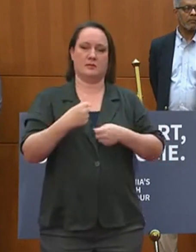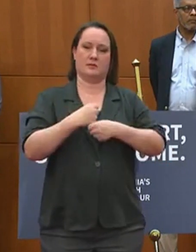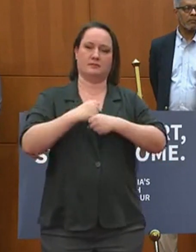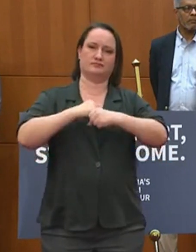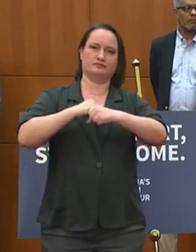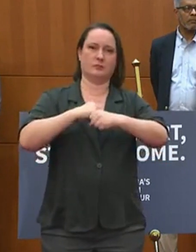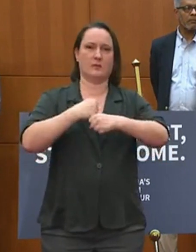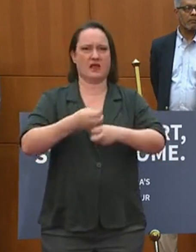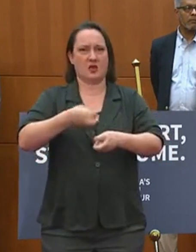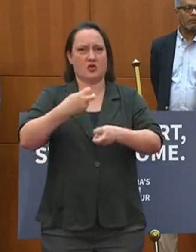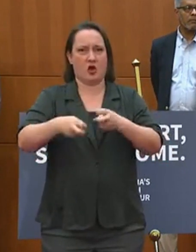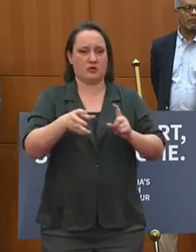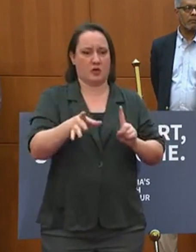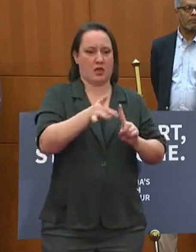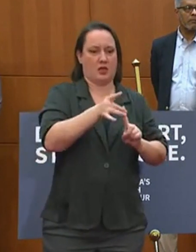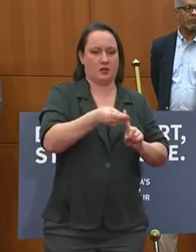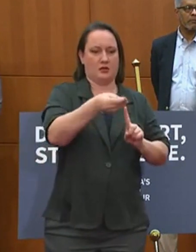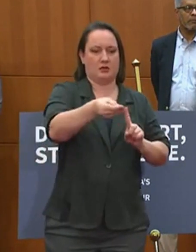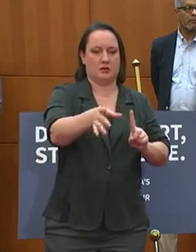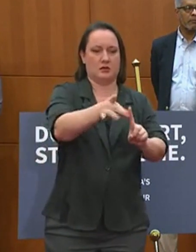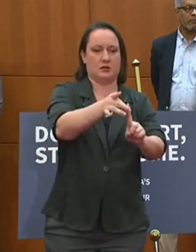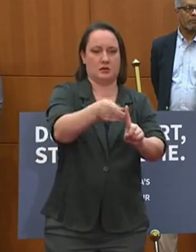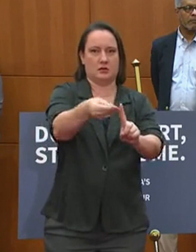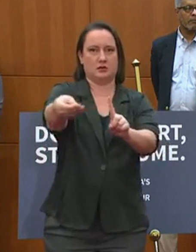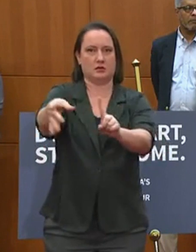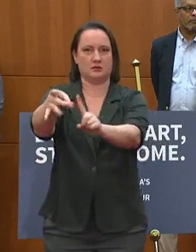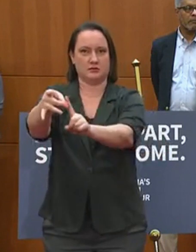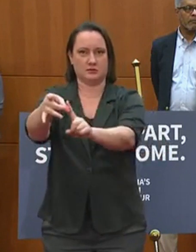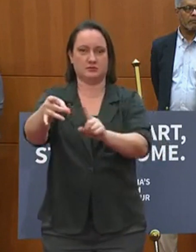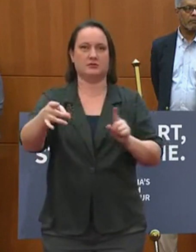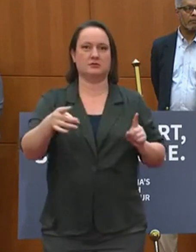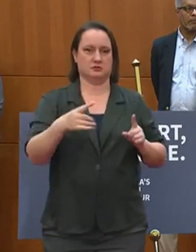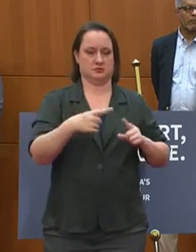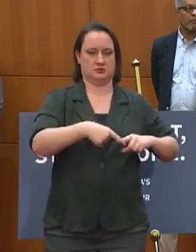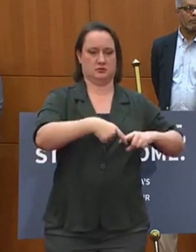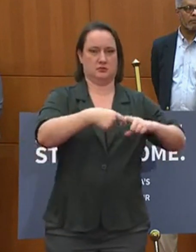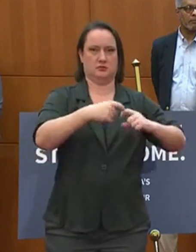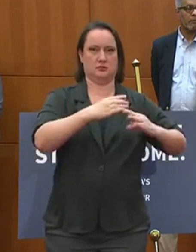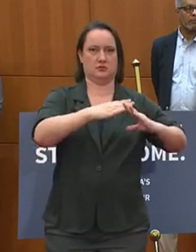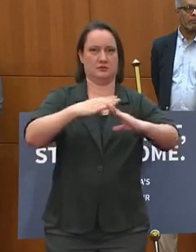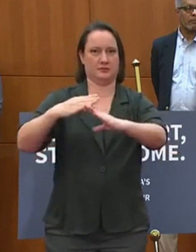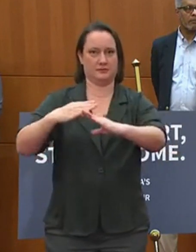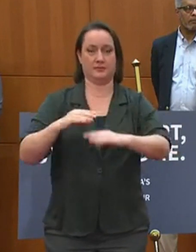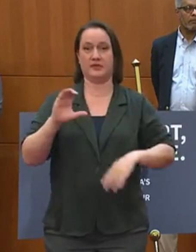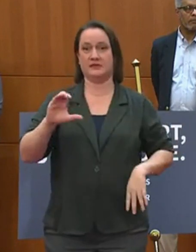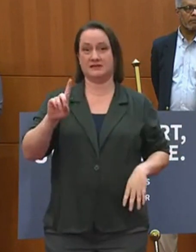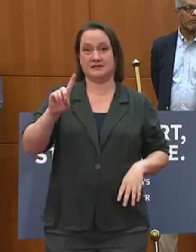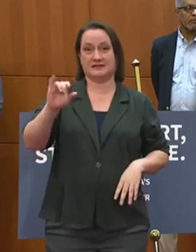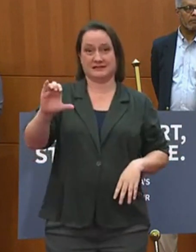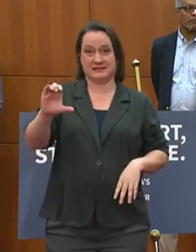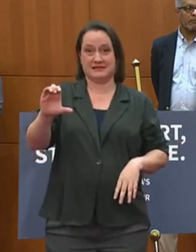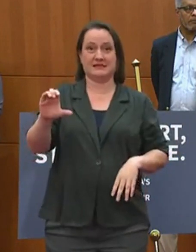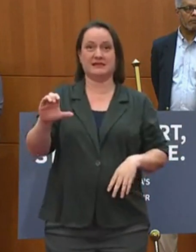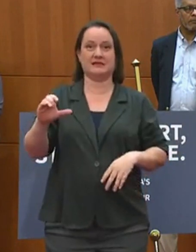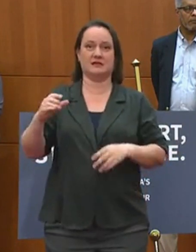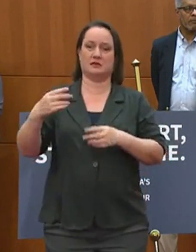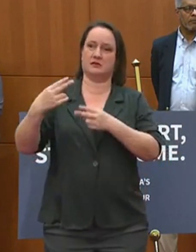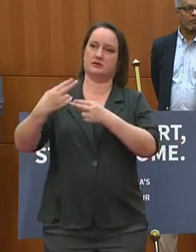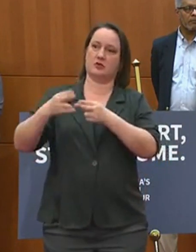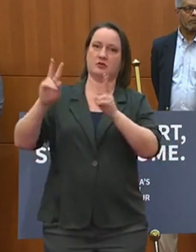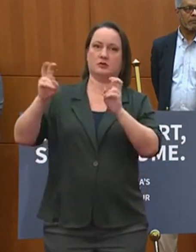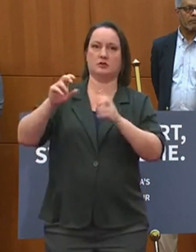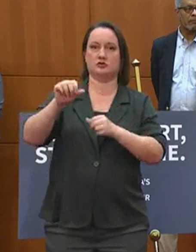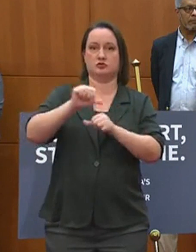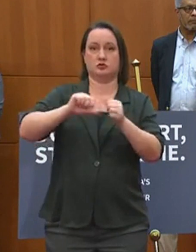to latch on to a host. The CDC called social distancing a powerful